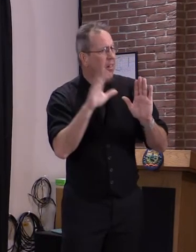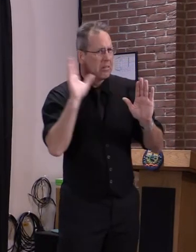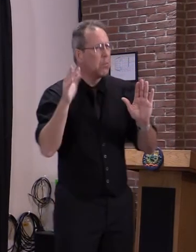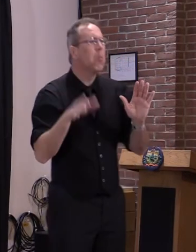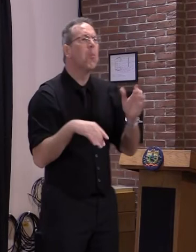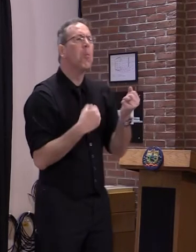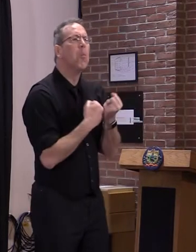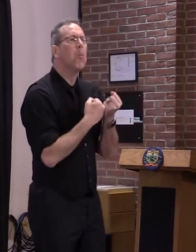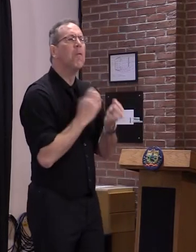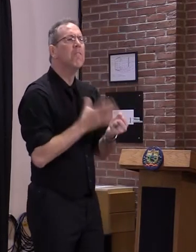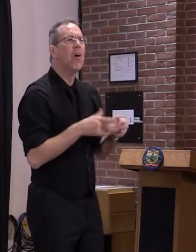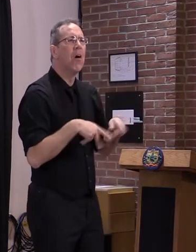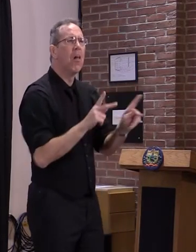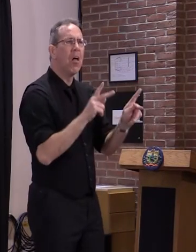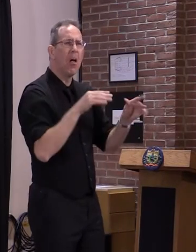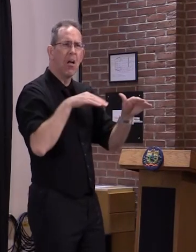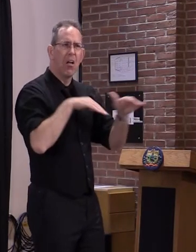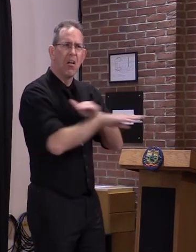compromise bill?